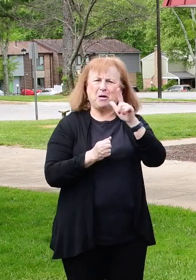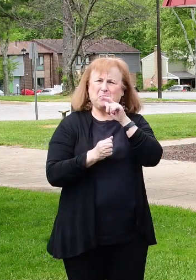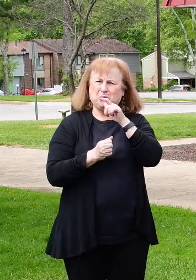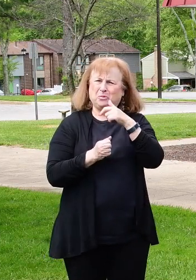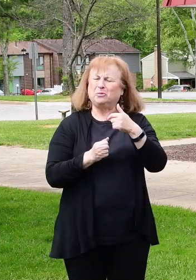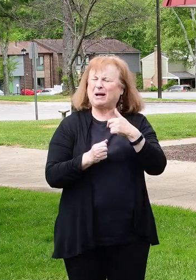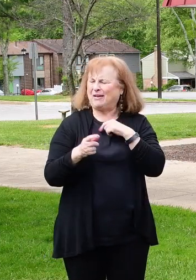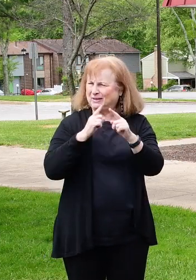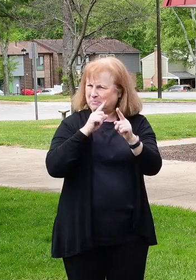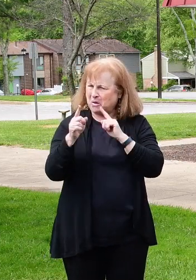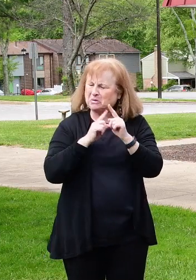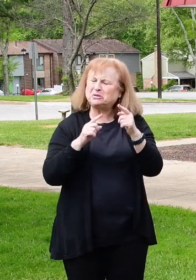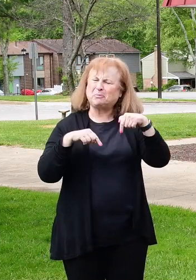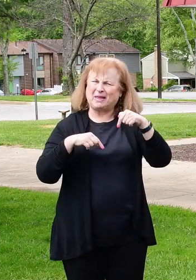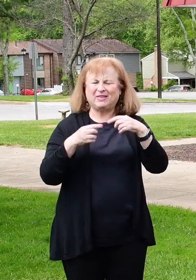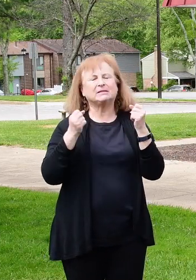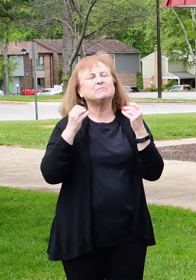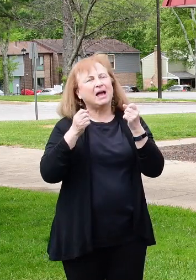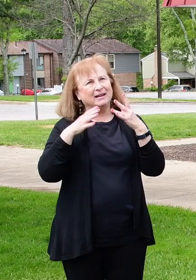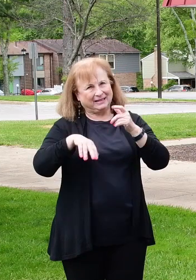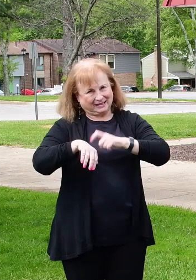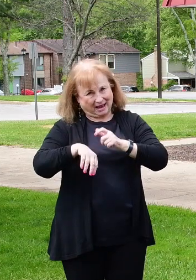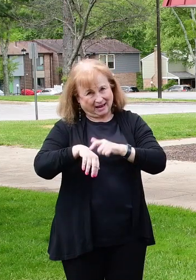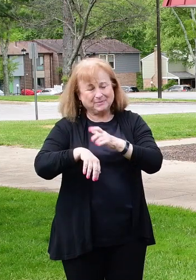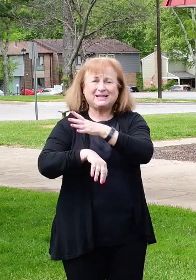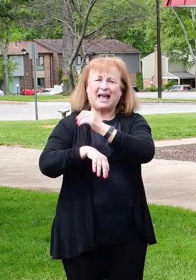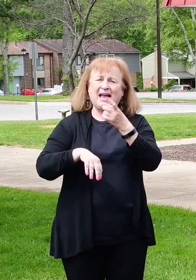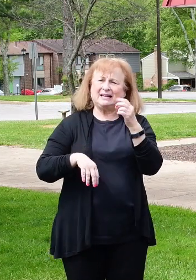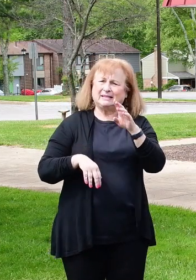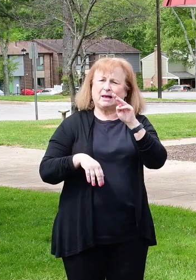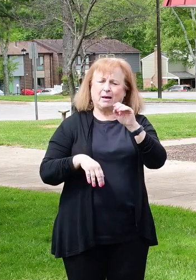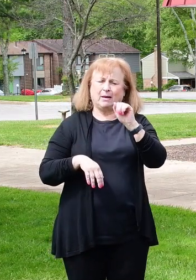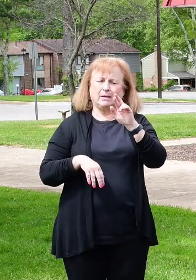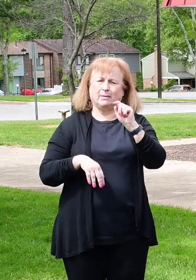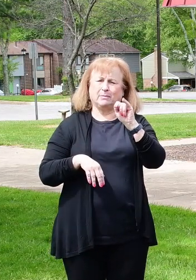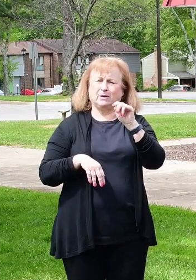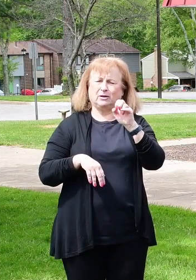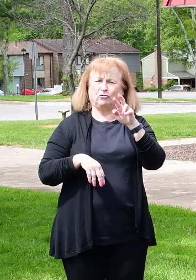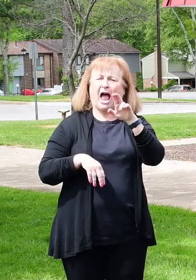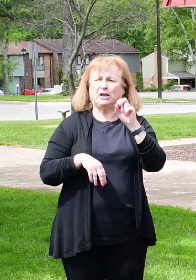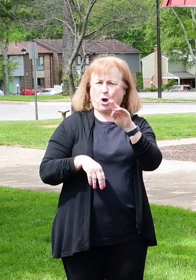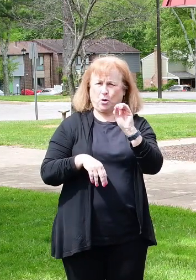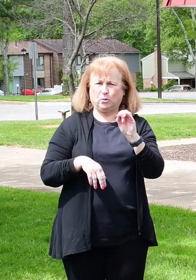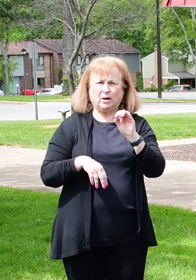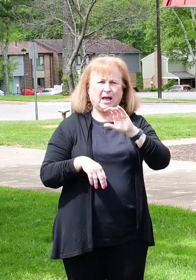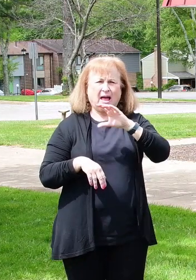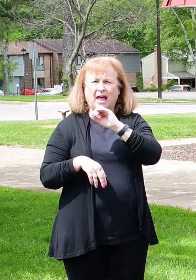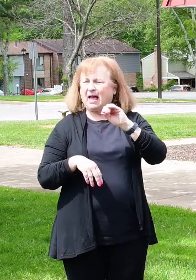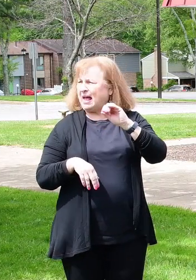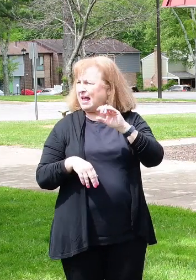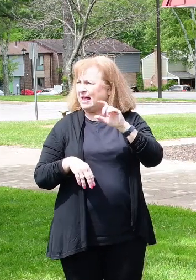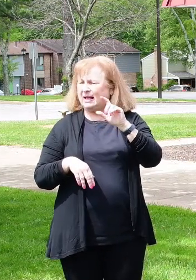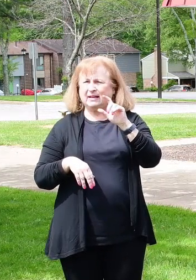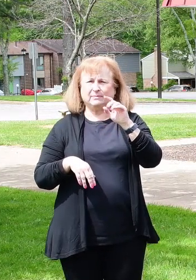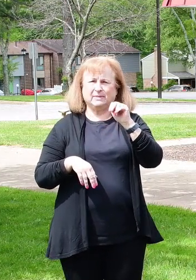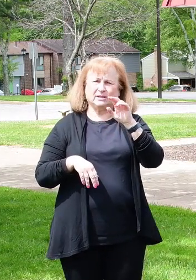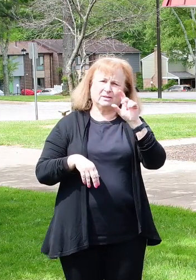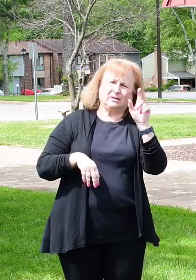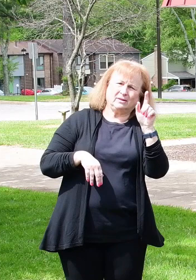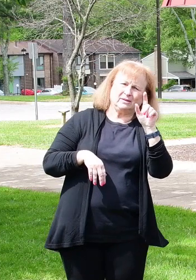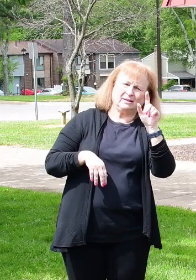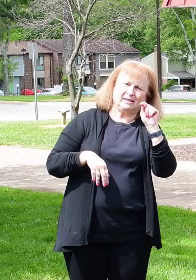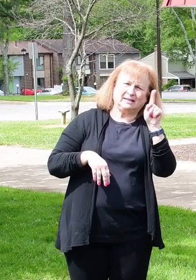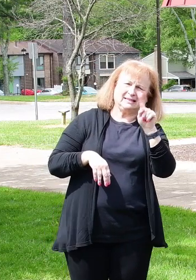whom I have spoken to about this numerous times, and with Dr. Martirano. And where's Jahan Tab Siddiqui? Where did you go?